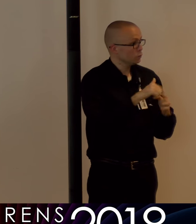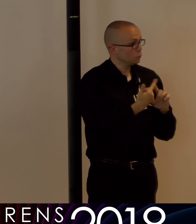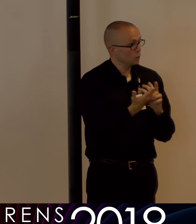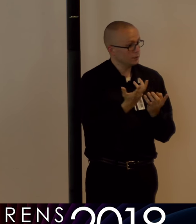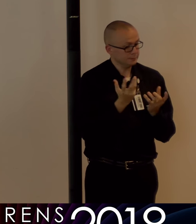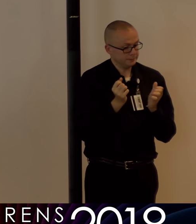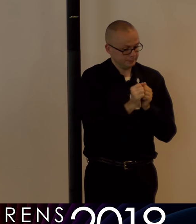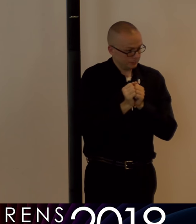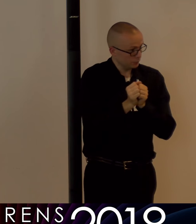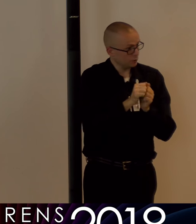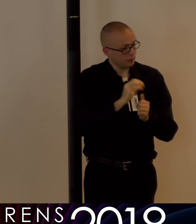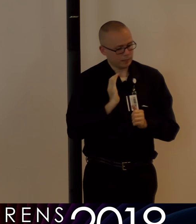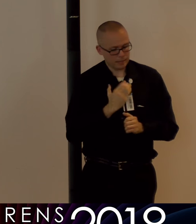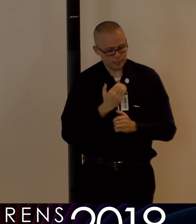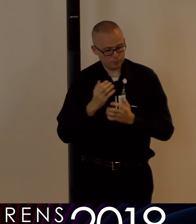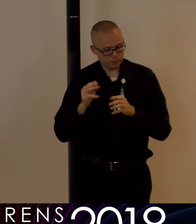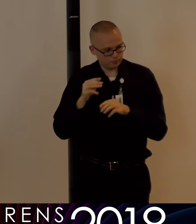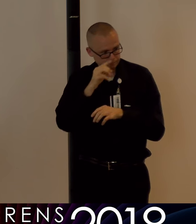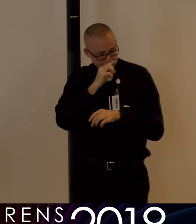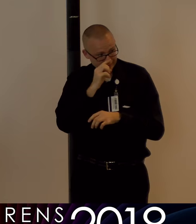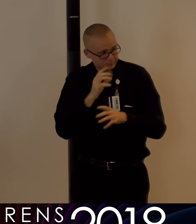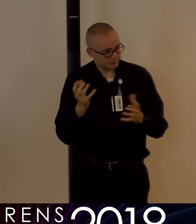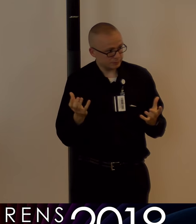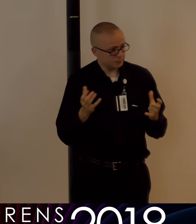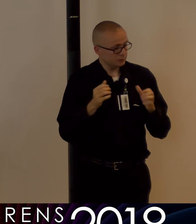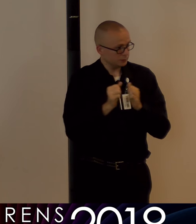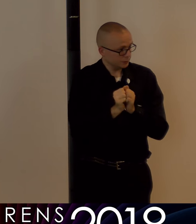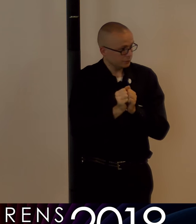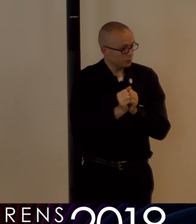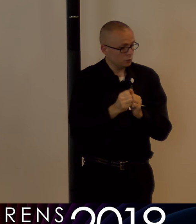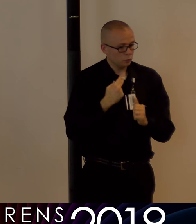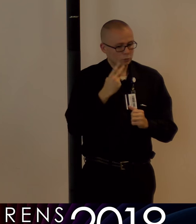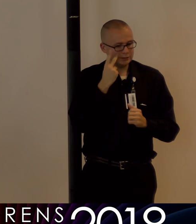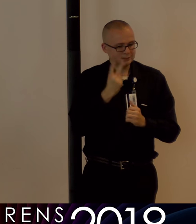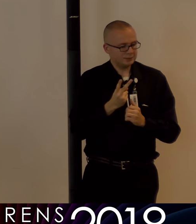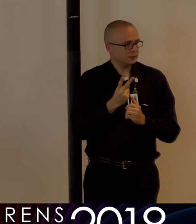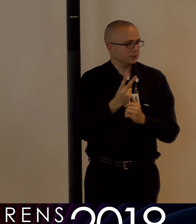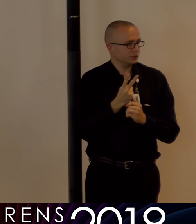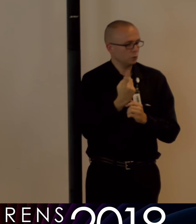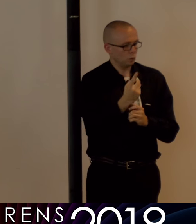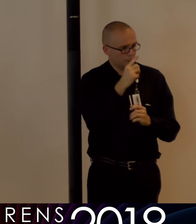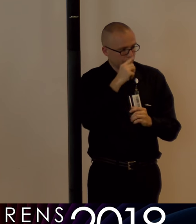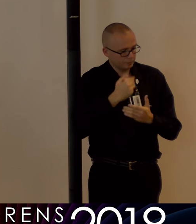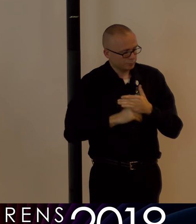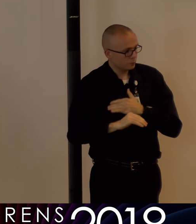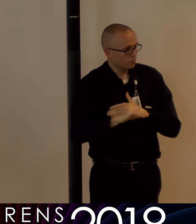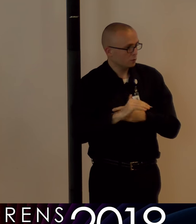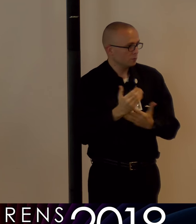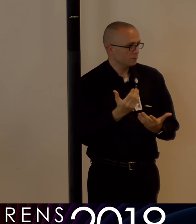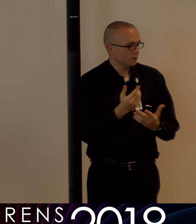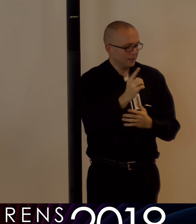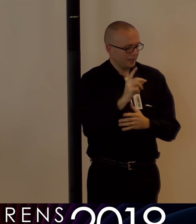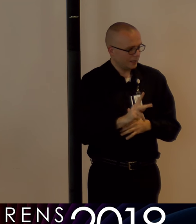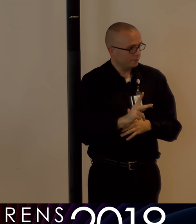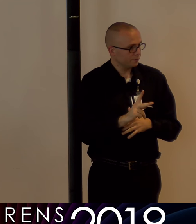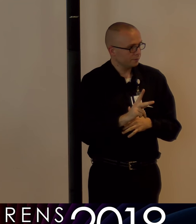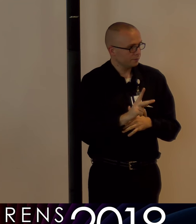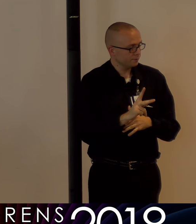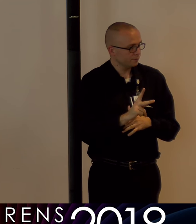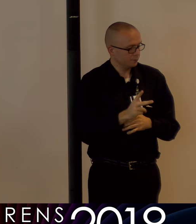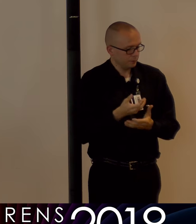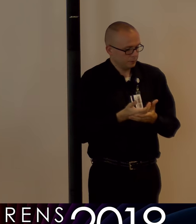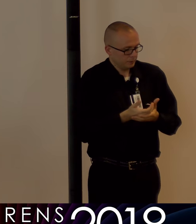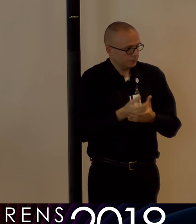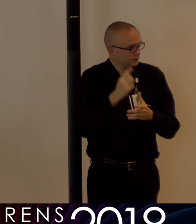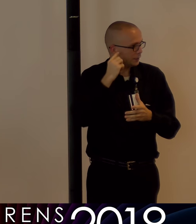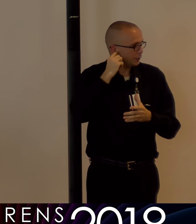them with our mice, again, you see a rescue in some fraction. In this case, it was about half of the embryos of those